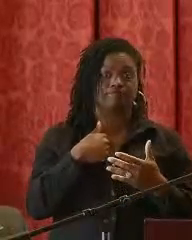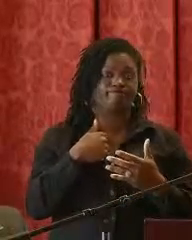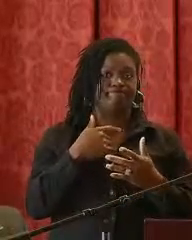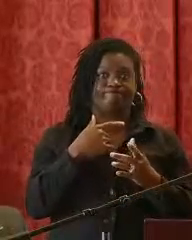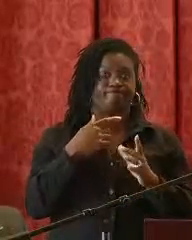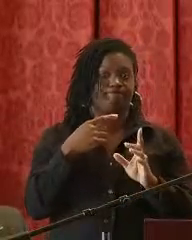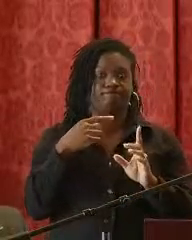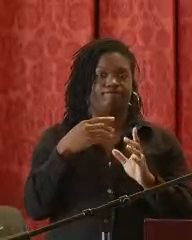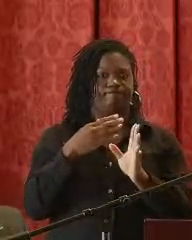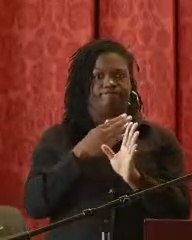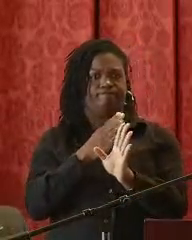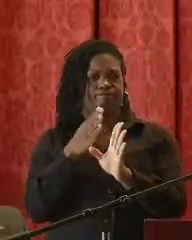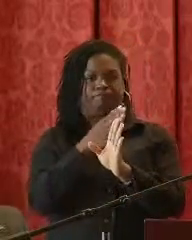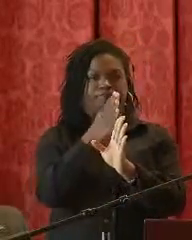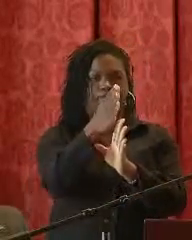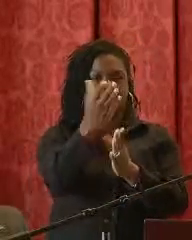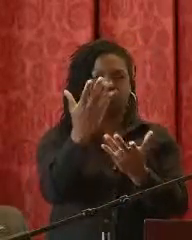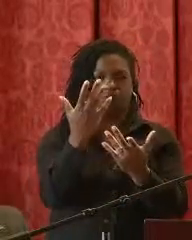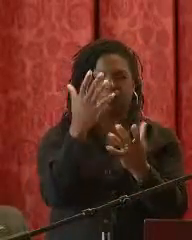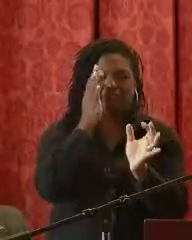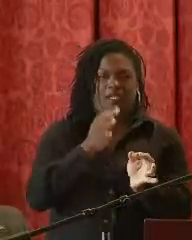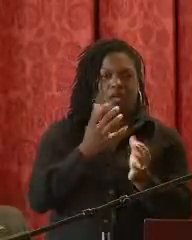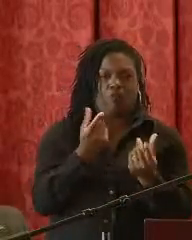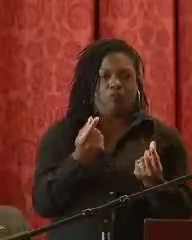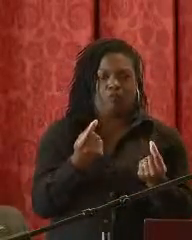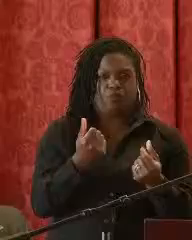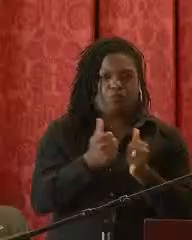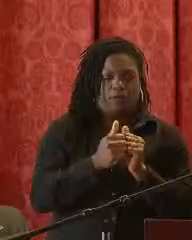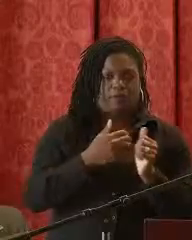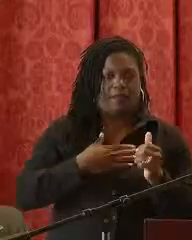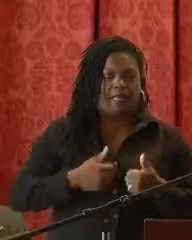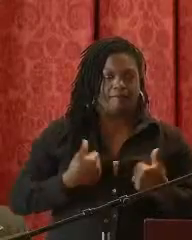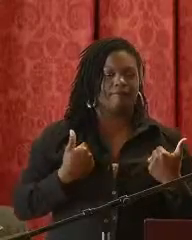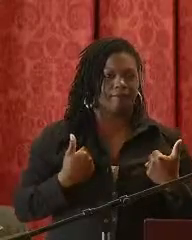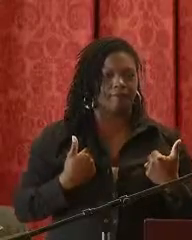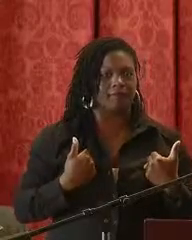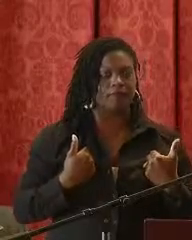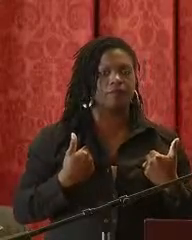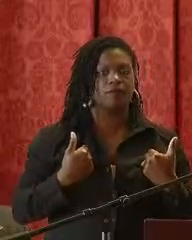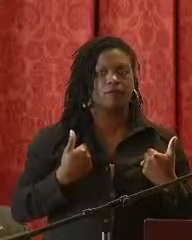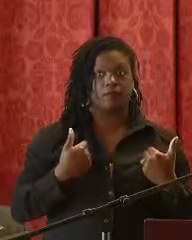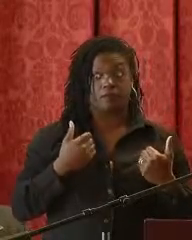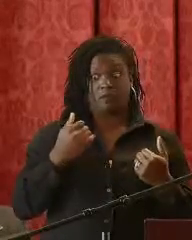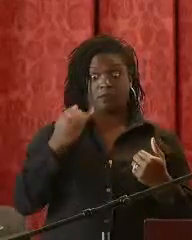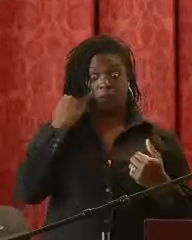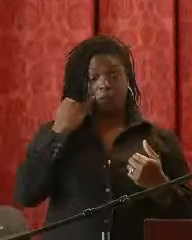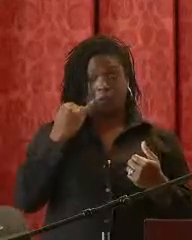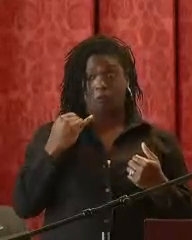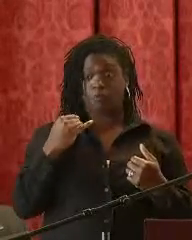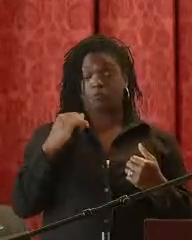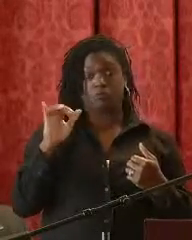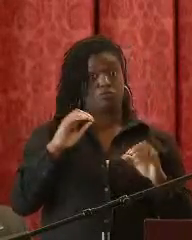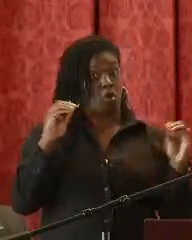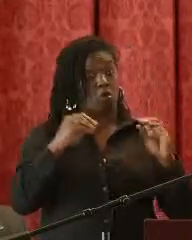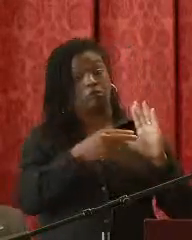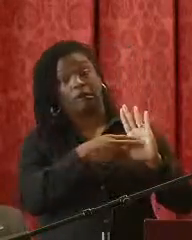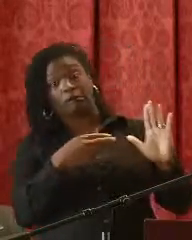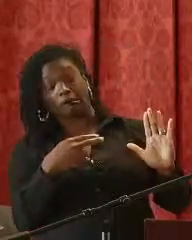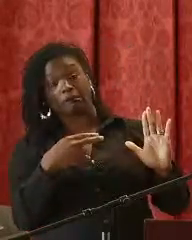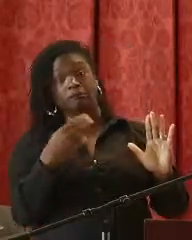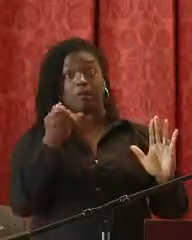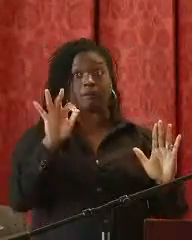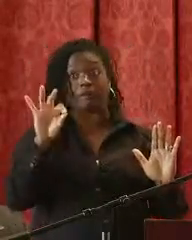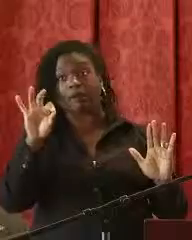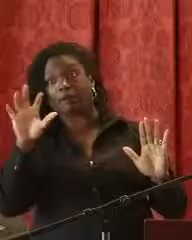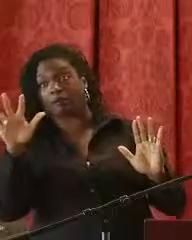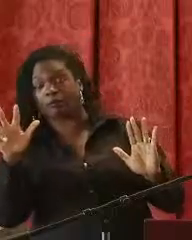I always wondered what life would be like if I was not disabled and diagnosed in 1993. Would I still be the workaholic I am,